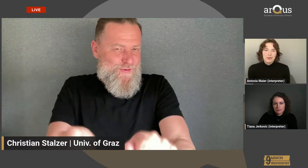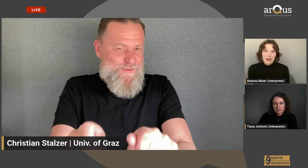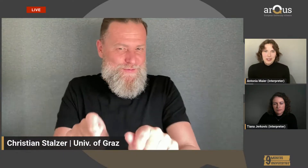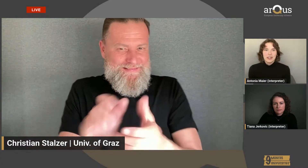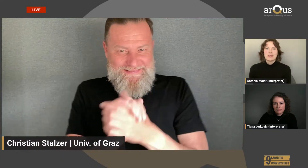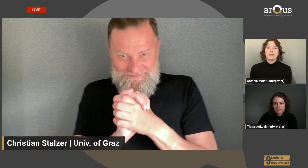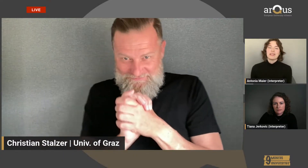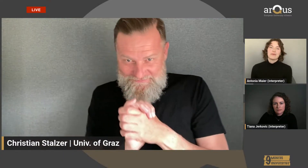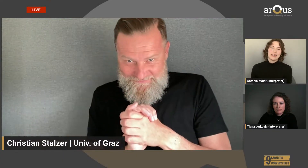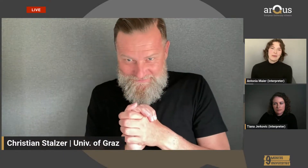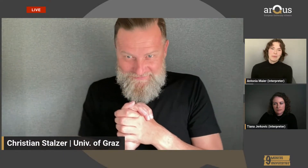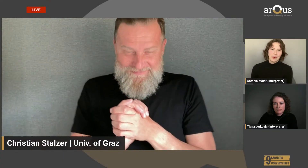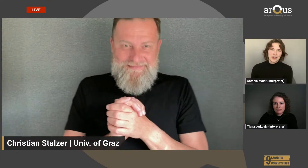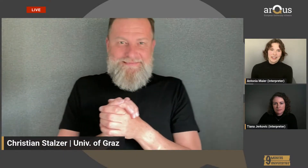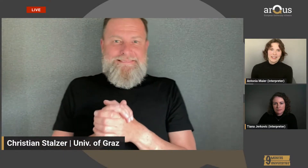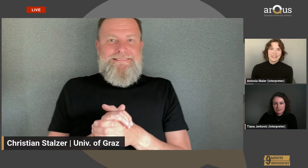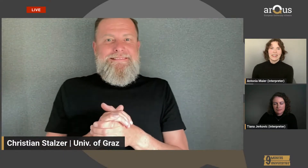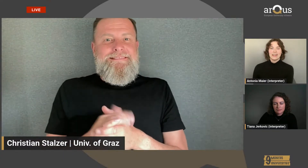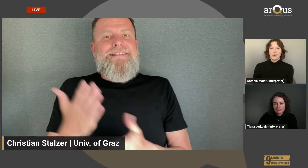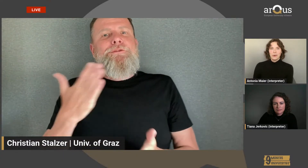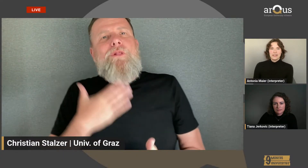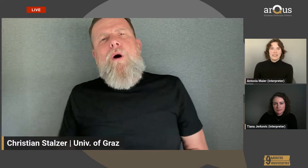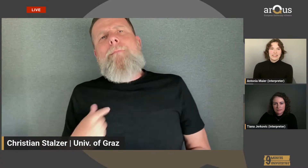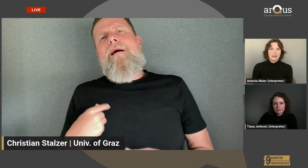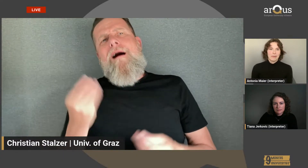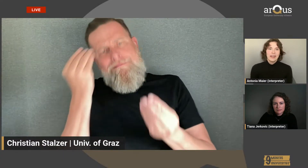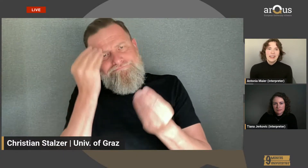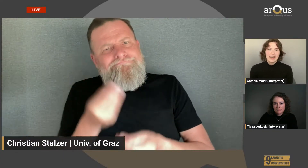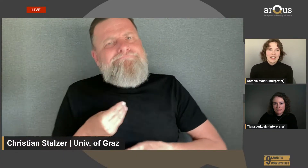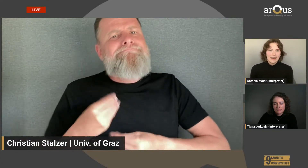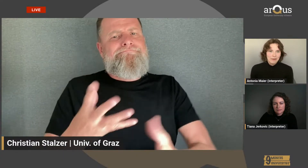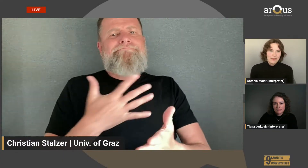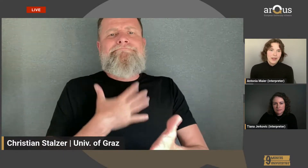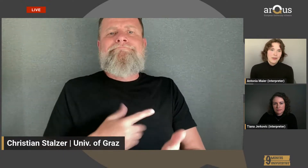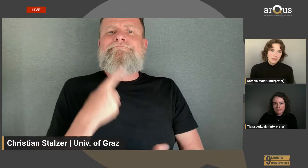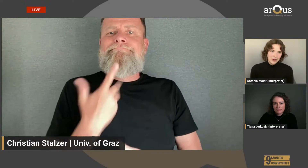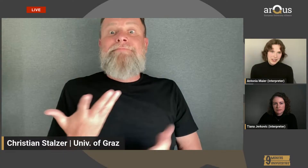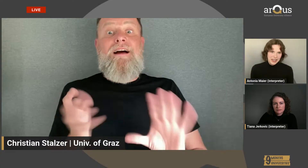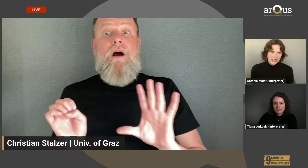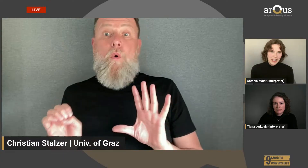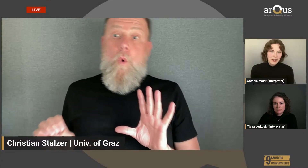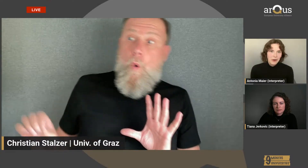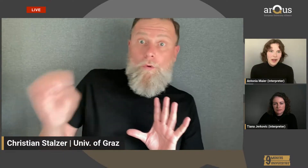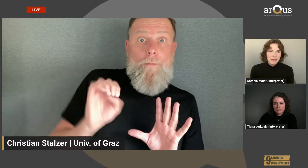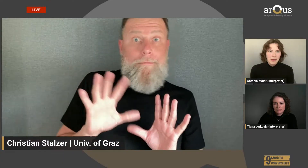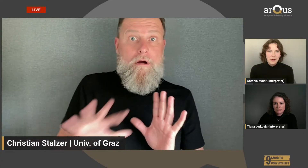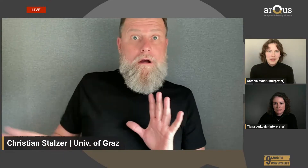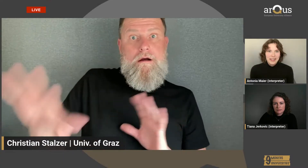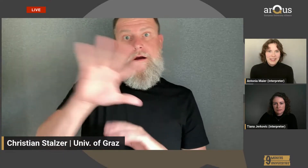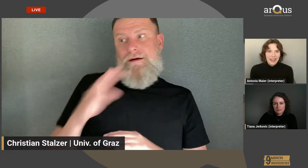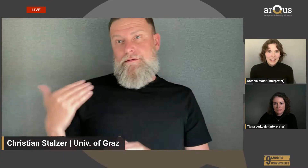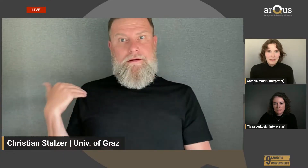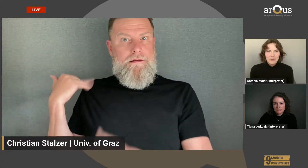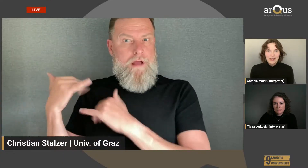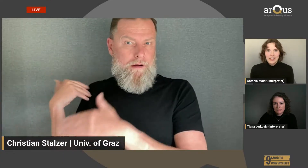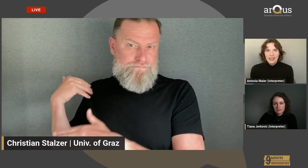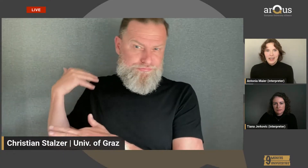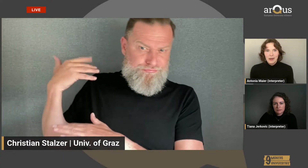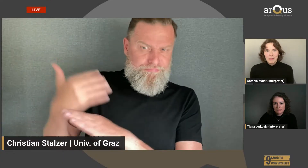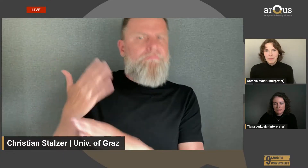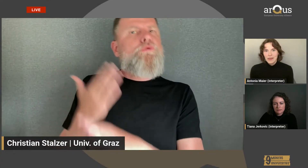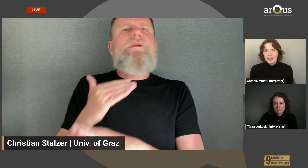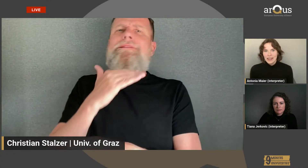some structures, but it's really important that the whole system can live through a change. I know I'm already kind of